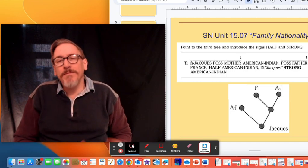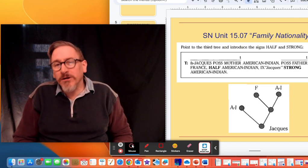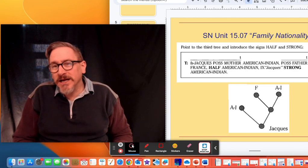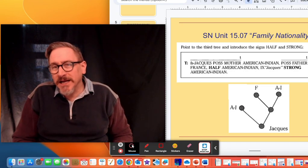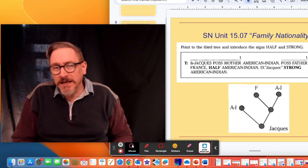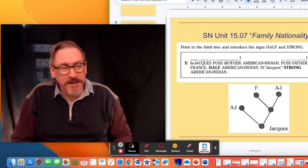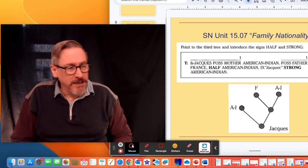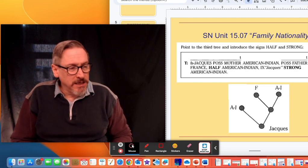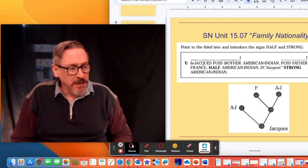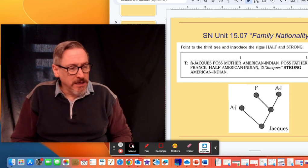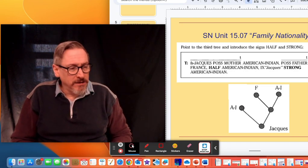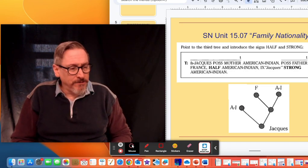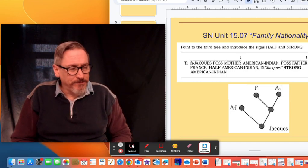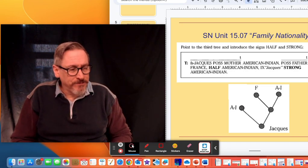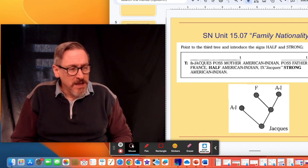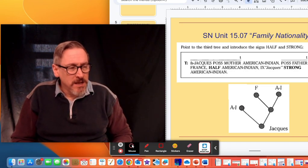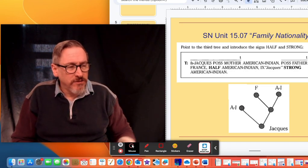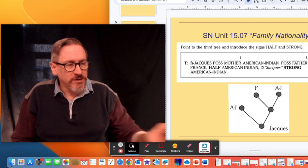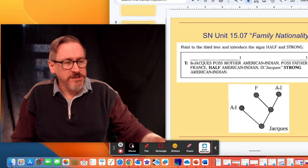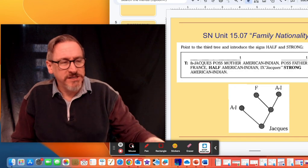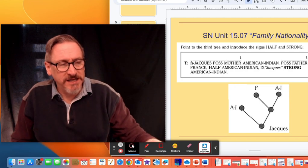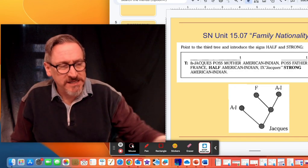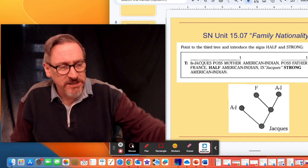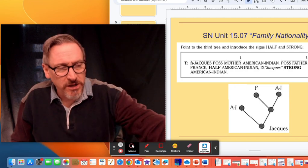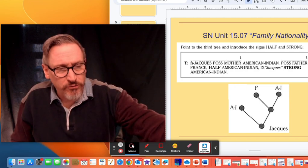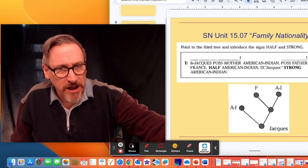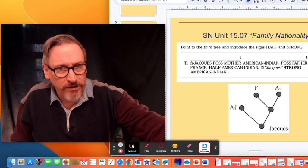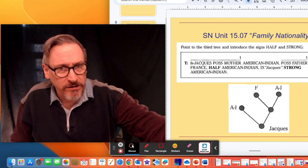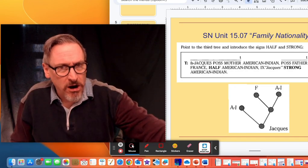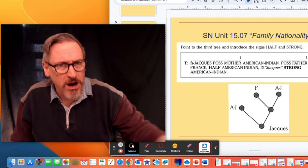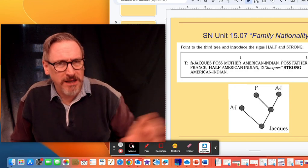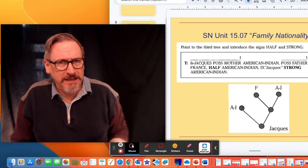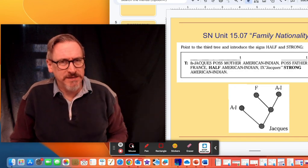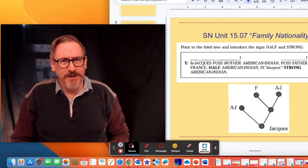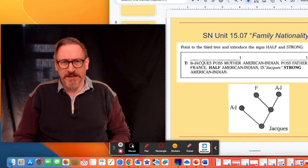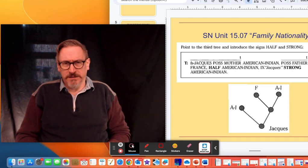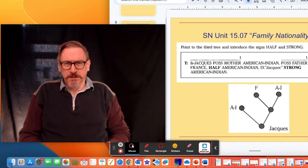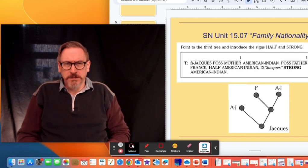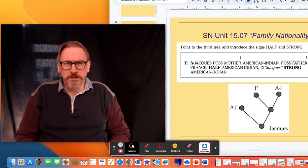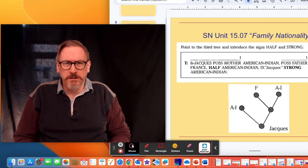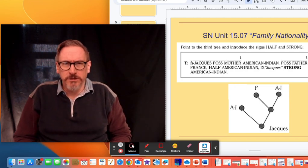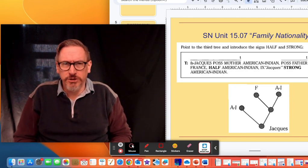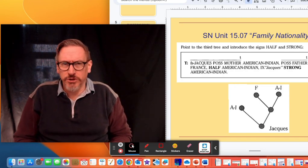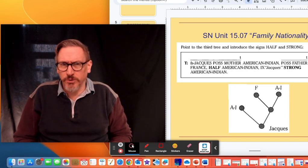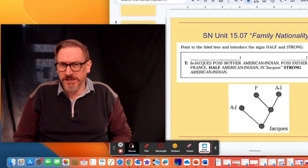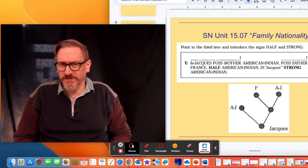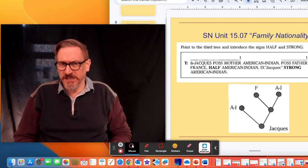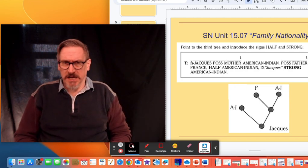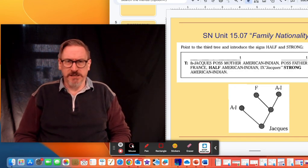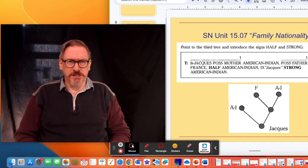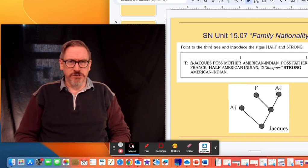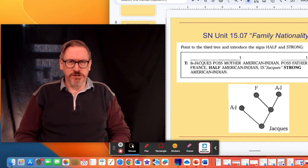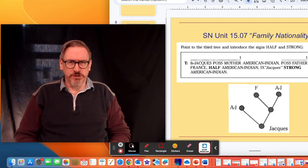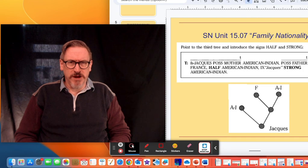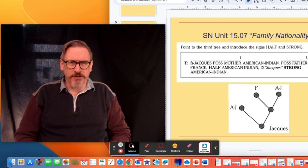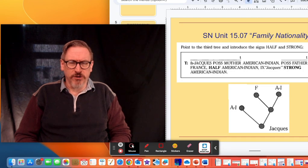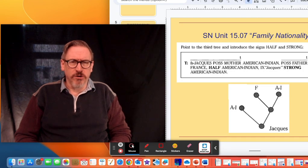Now, American Indian, it's still a rather hotly debated choice of